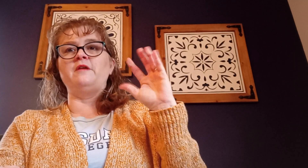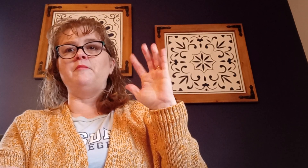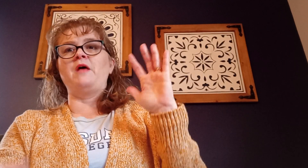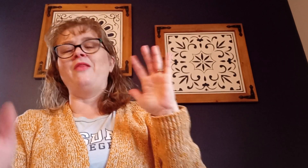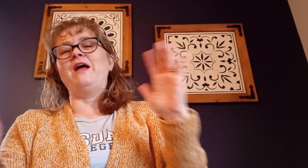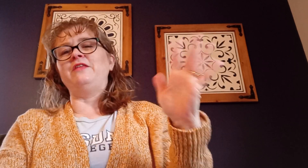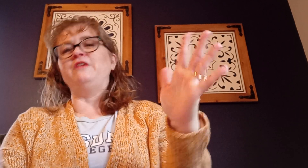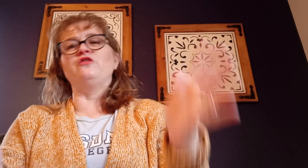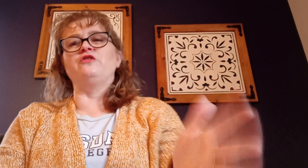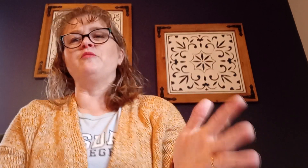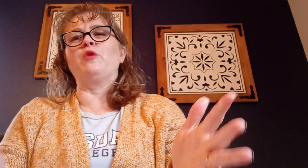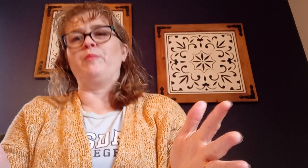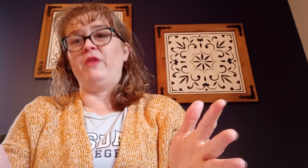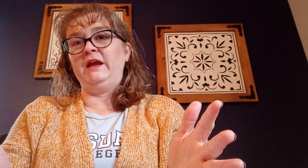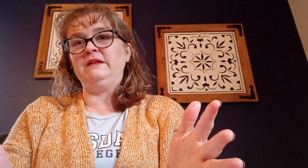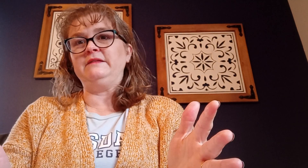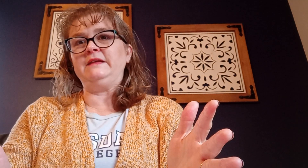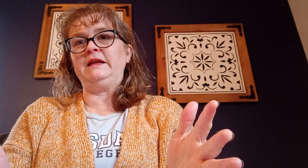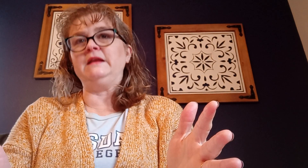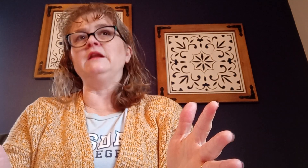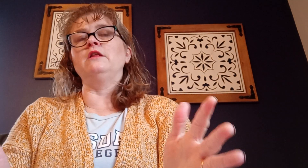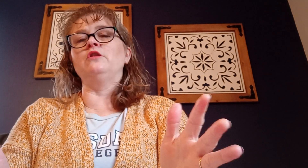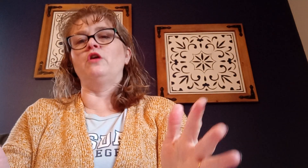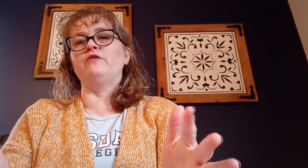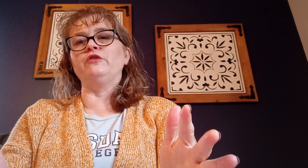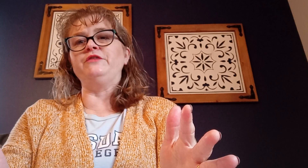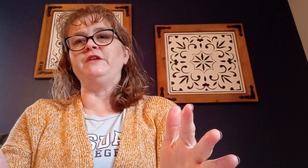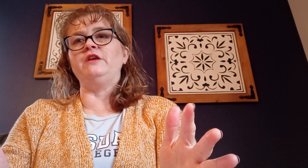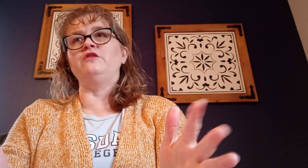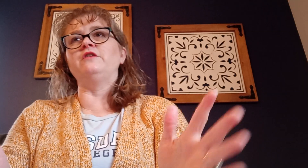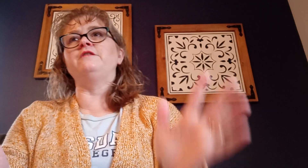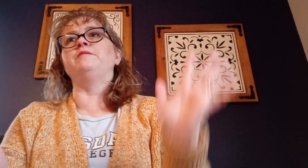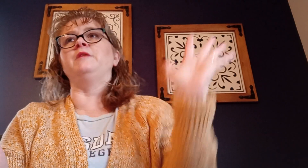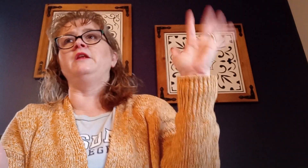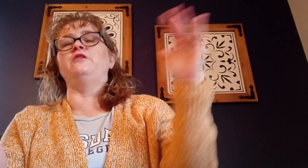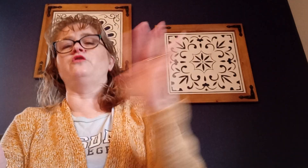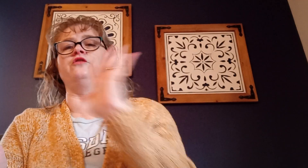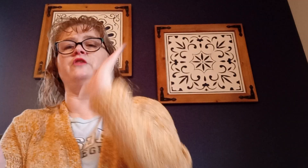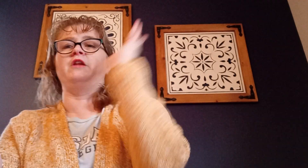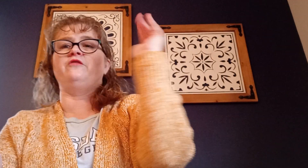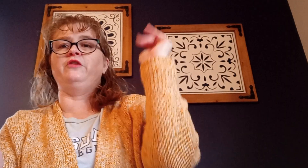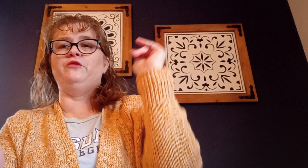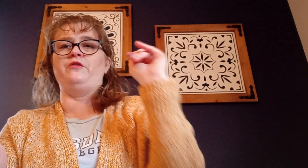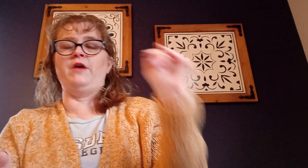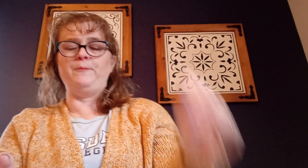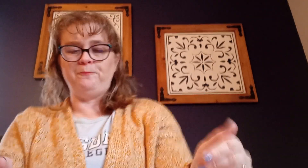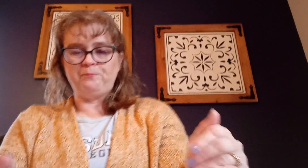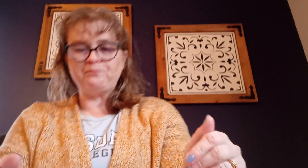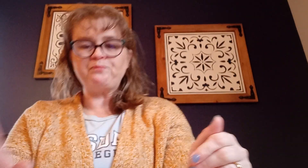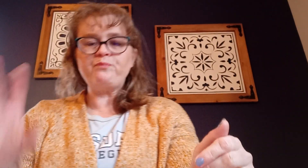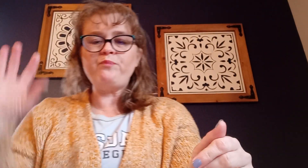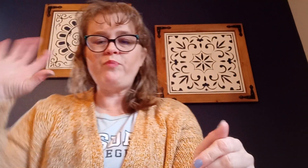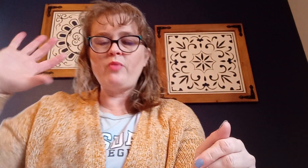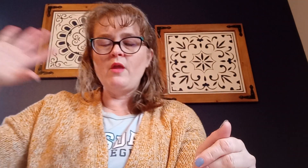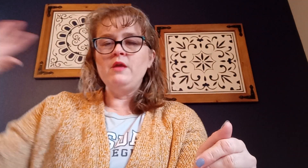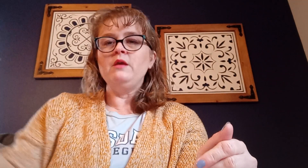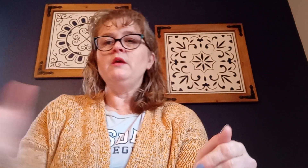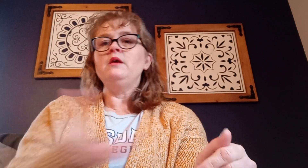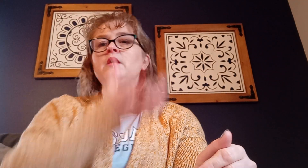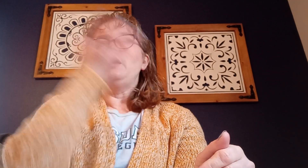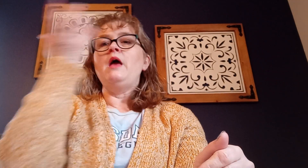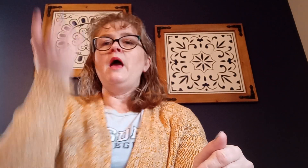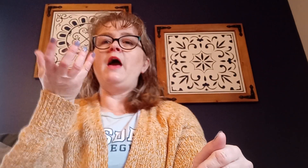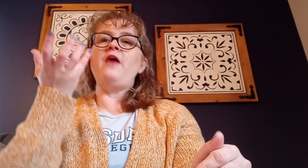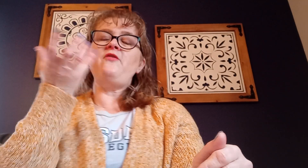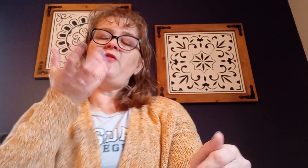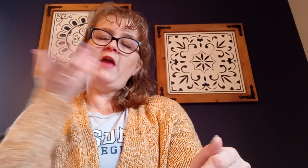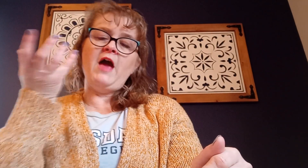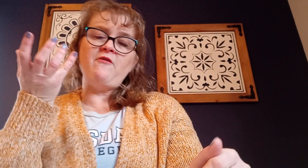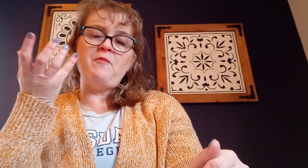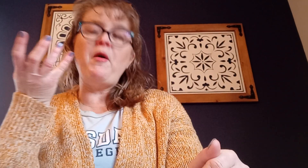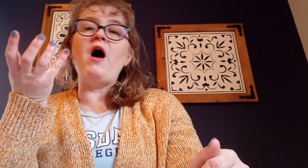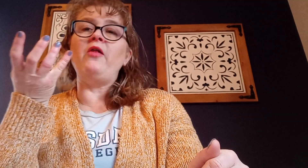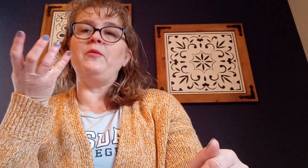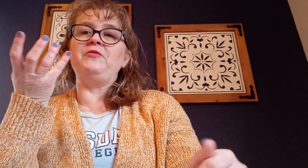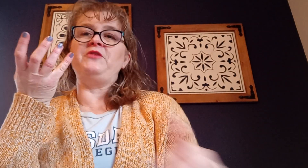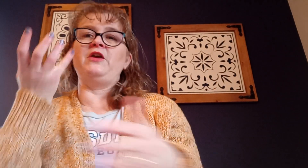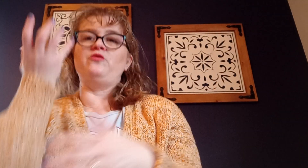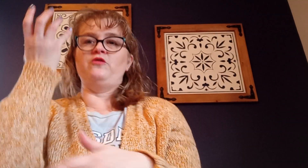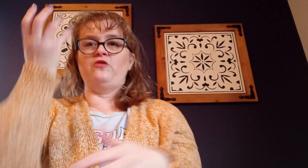A lot of these are just more plankton larval stages, meaning they're just kind of floating around. And then they have a polyp stage, which is